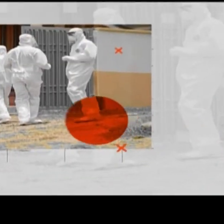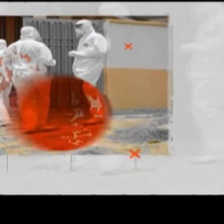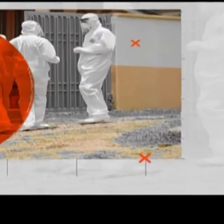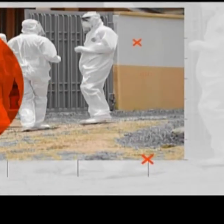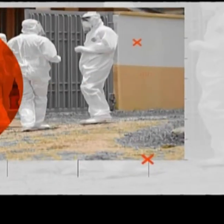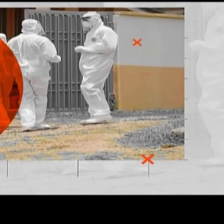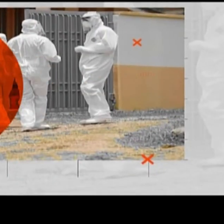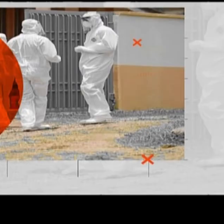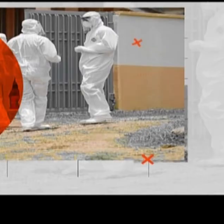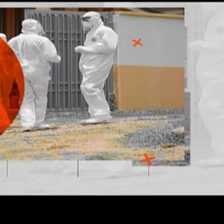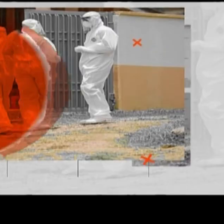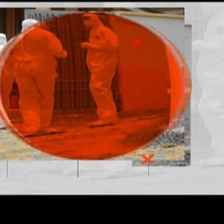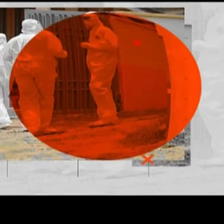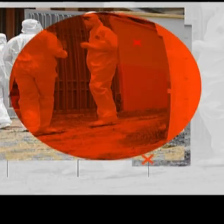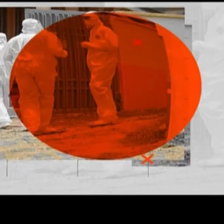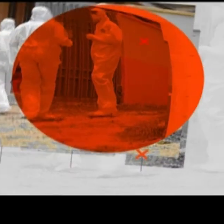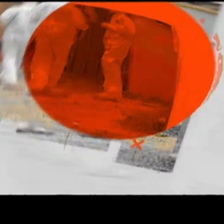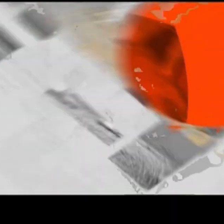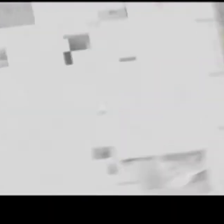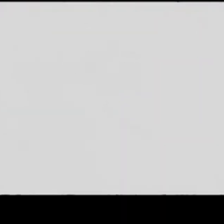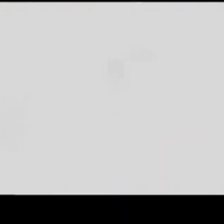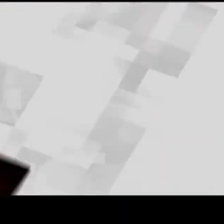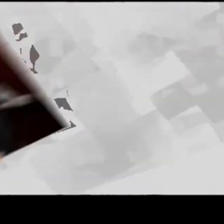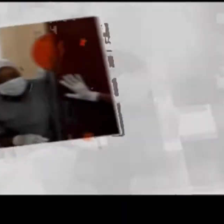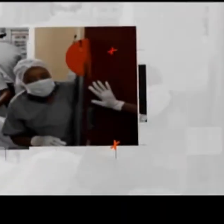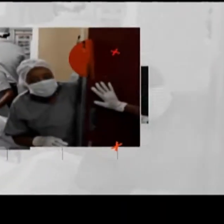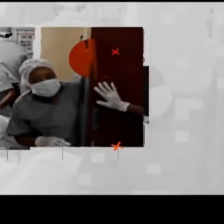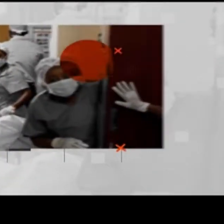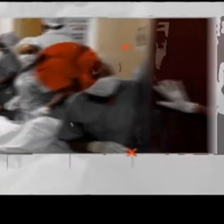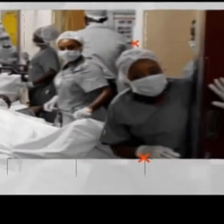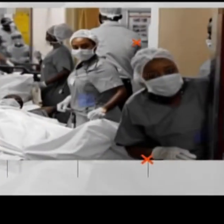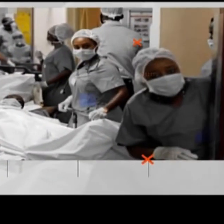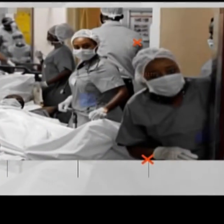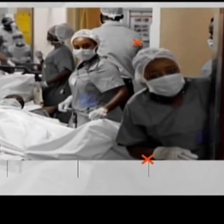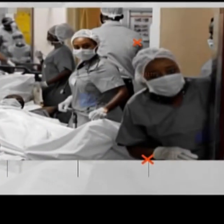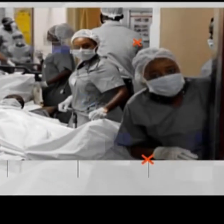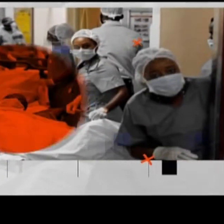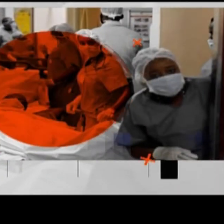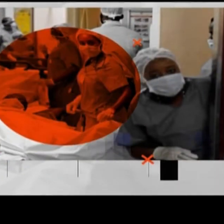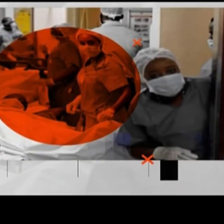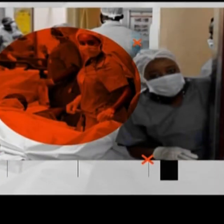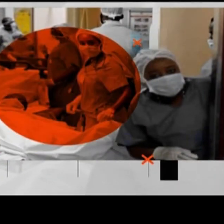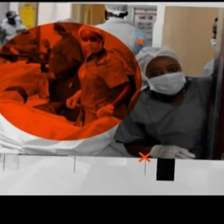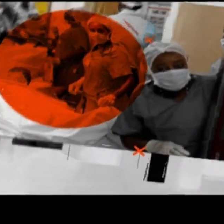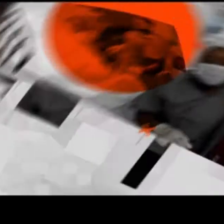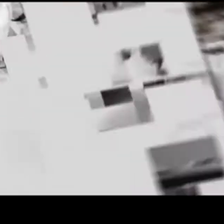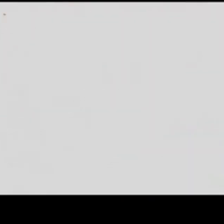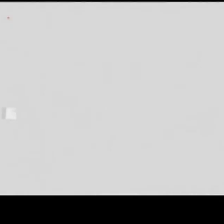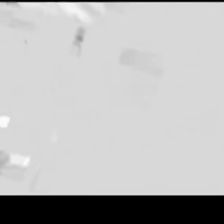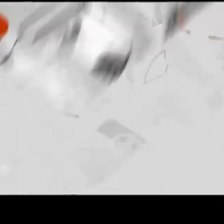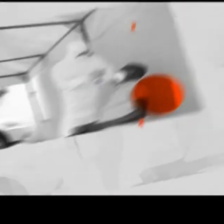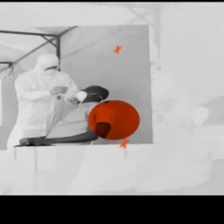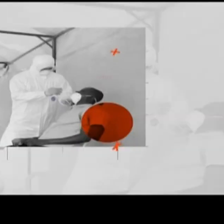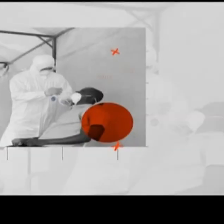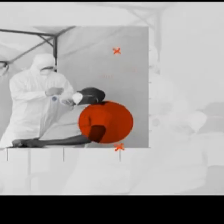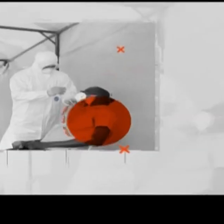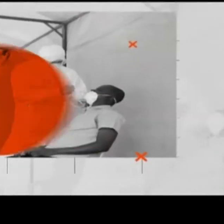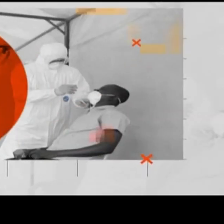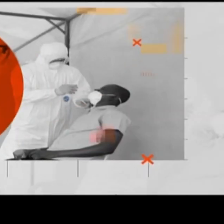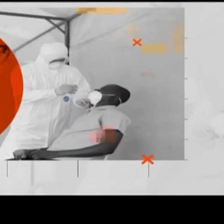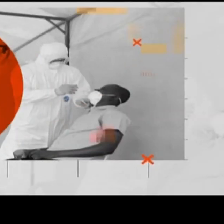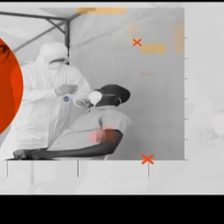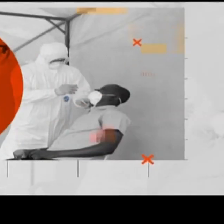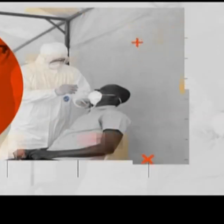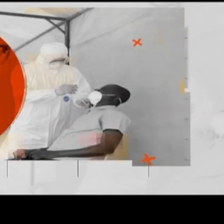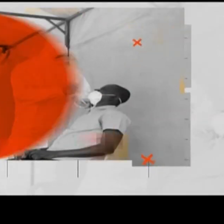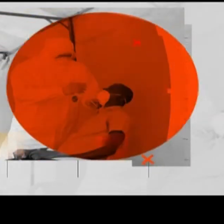workers, constantly putting their lives on the line and at risk to contain this virus. Save and protect the lives of